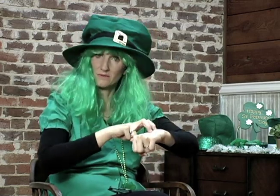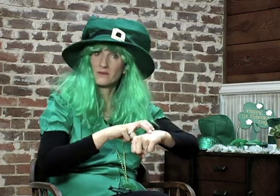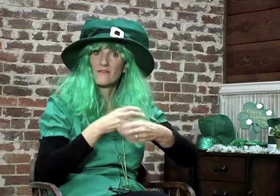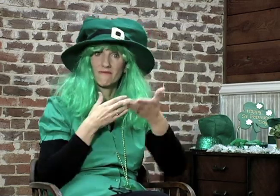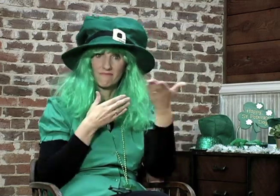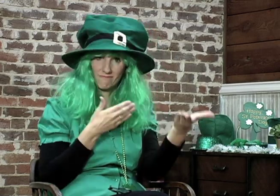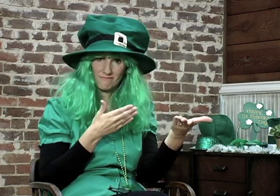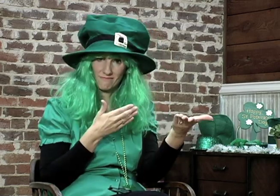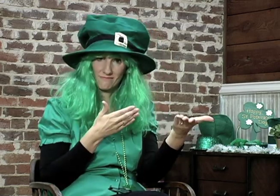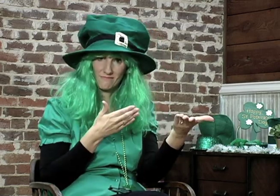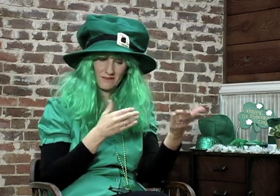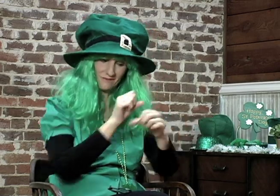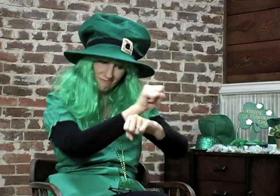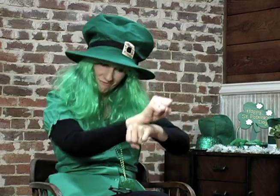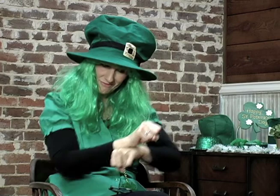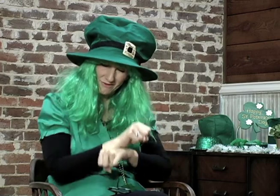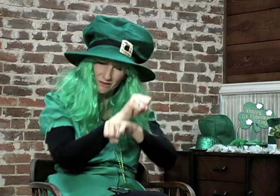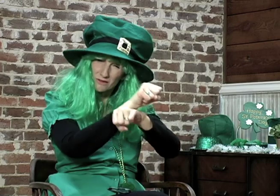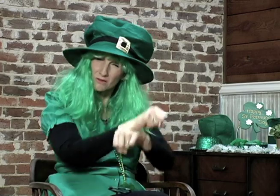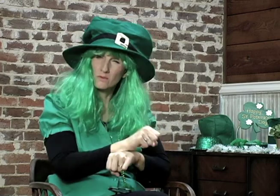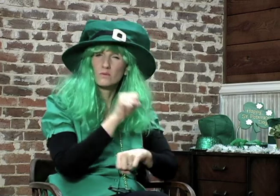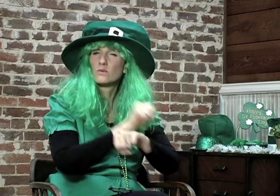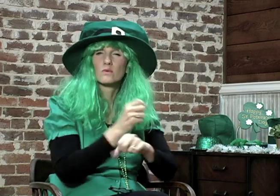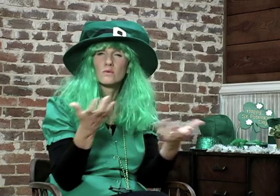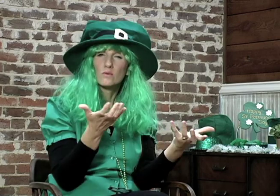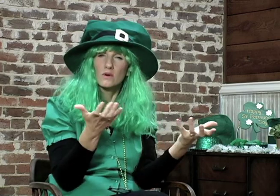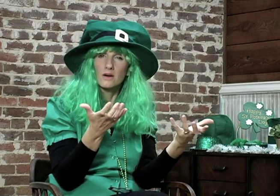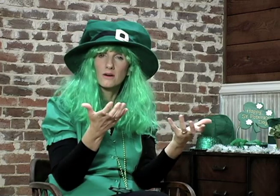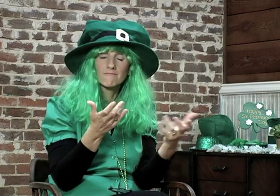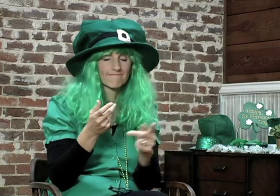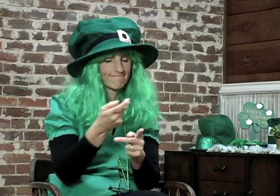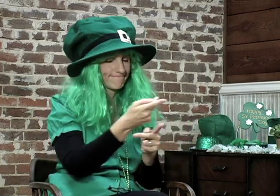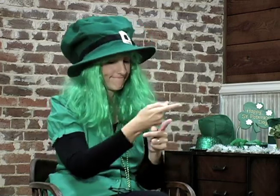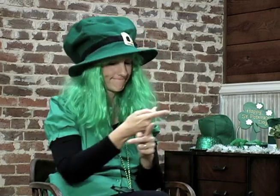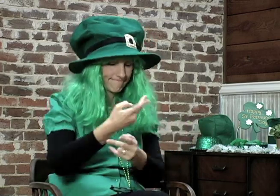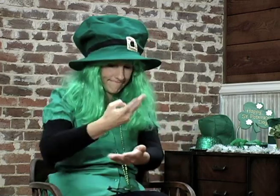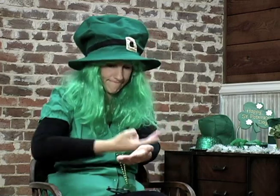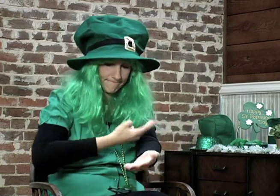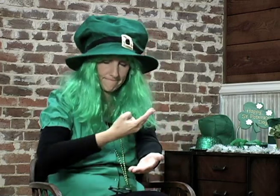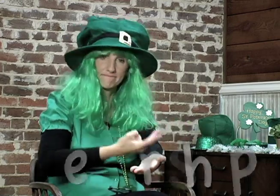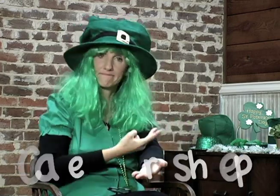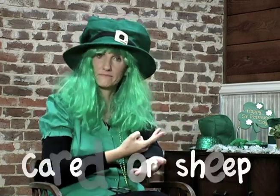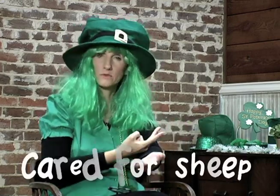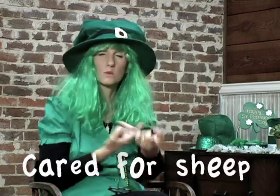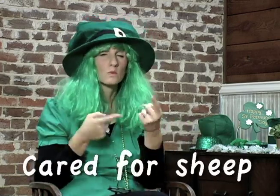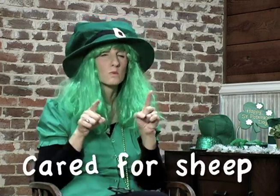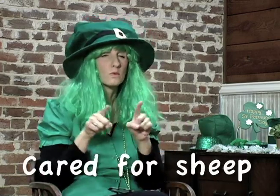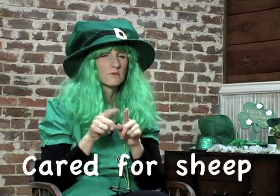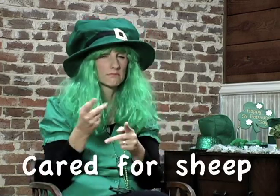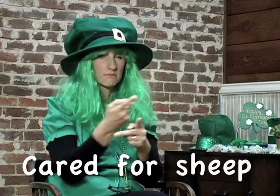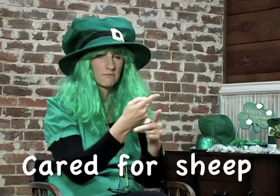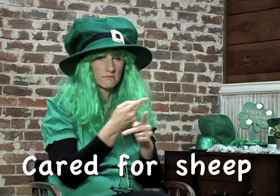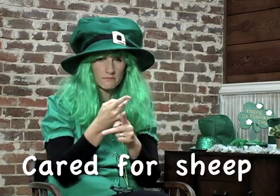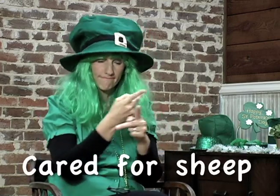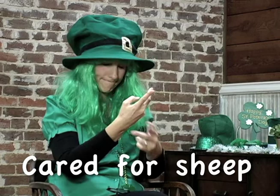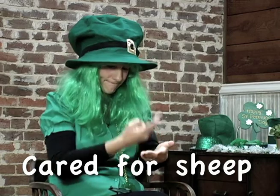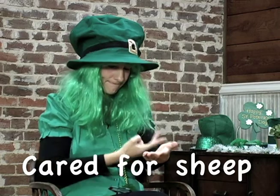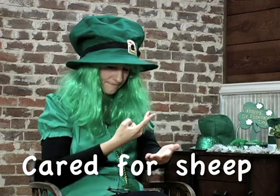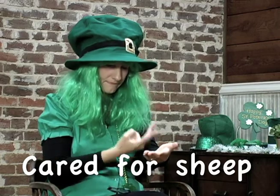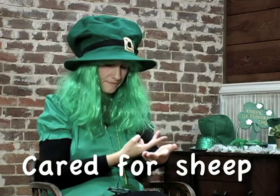and traveled to Ireland. And when he arrived there, his work as a slave was caring for the sheep. And while